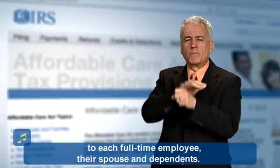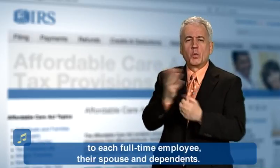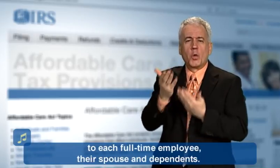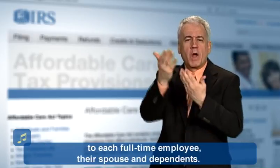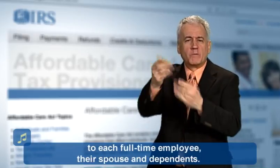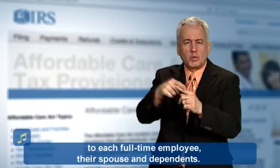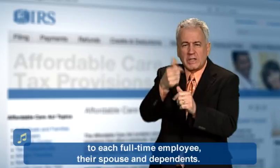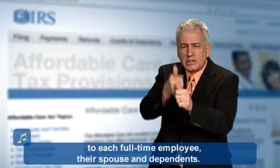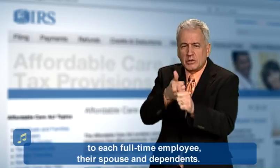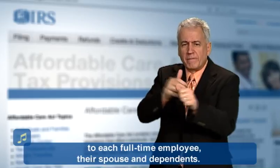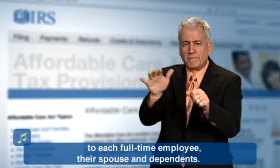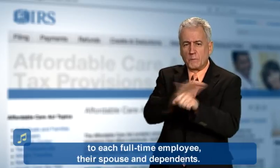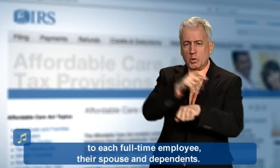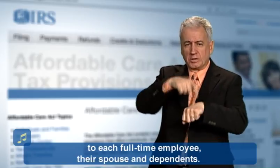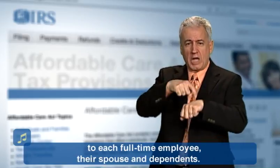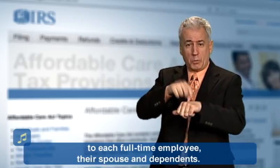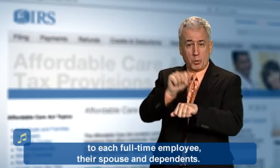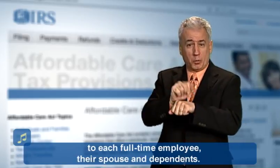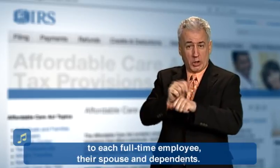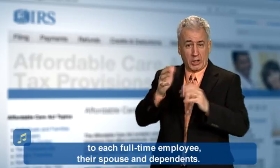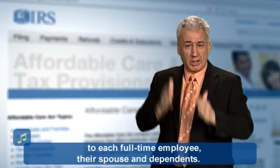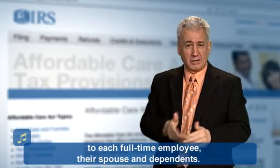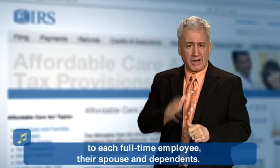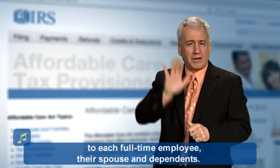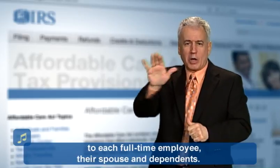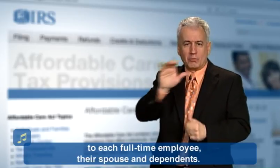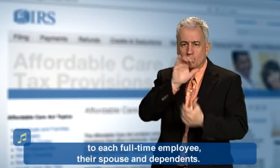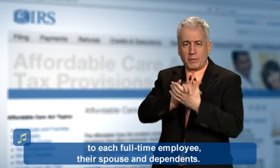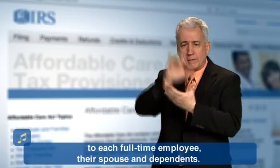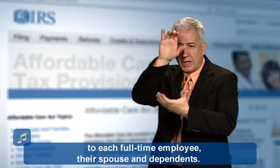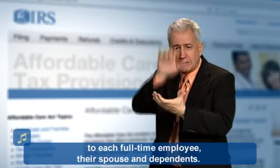full-time employee, their spouse, and dependents.